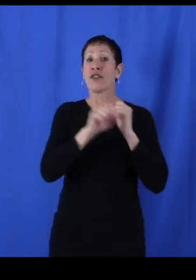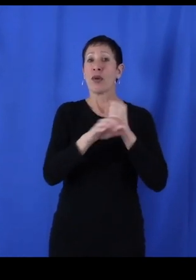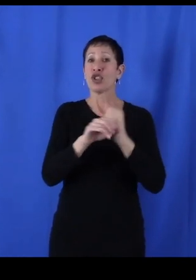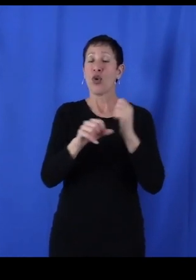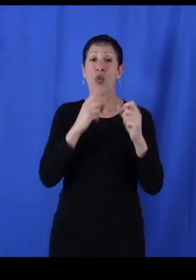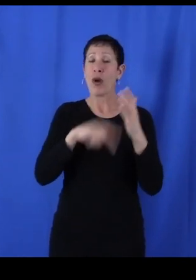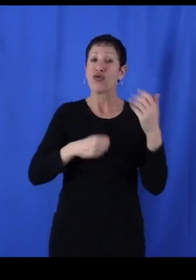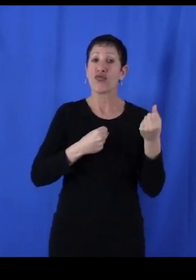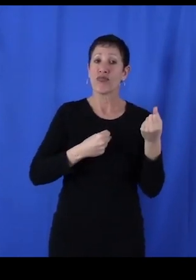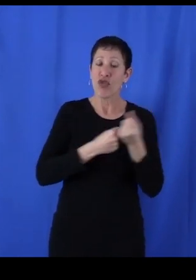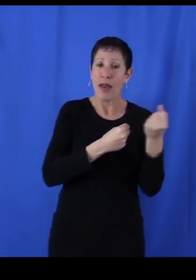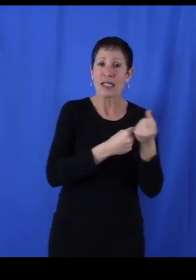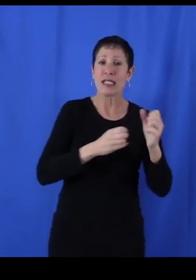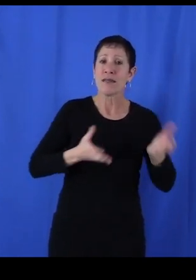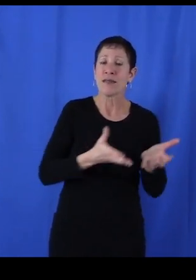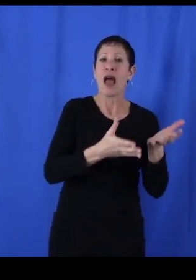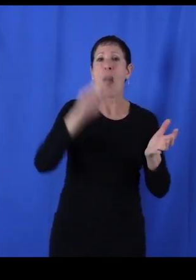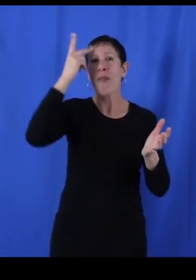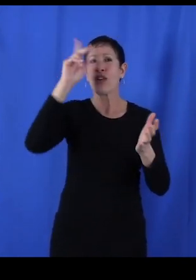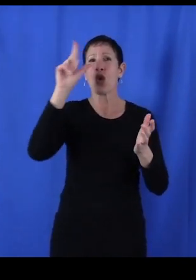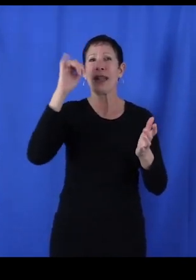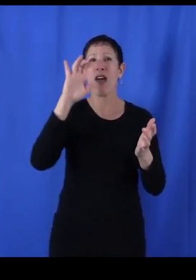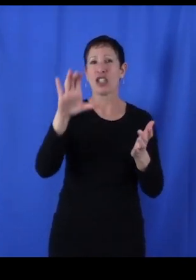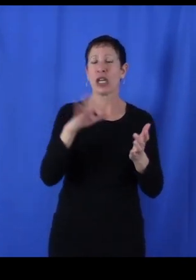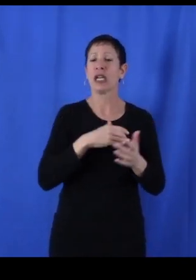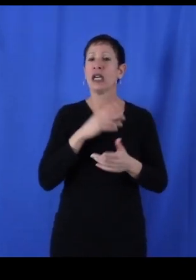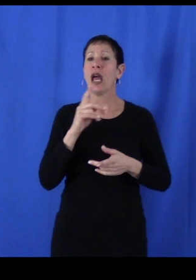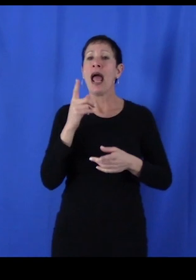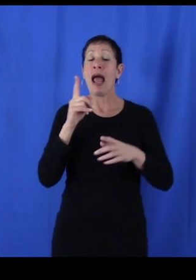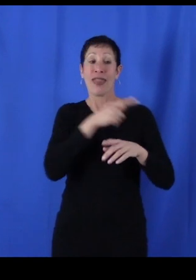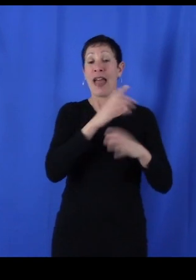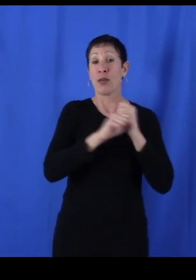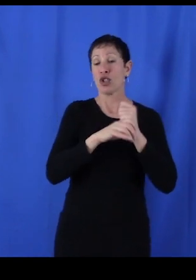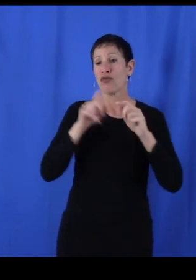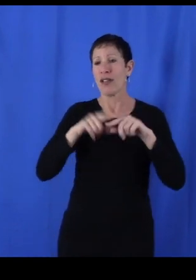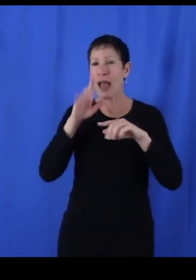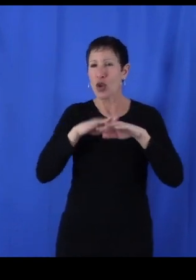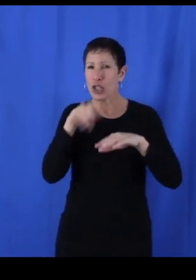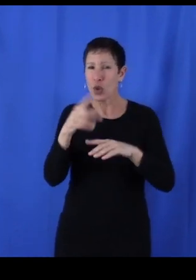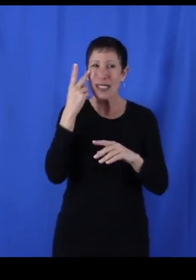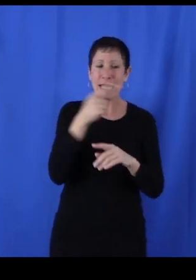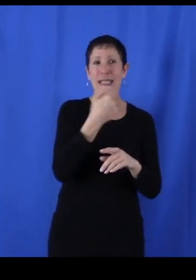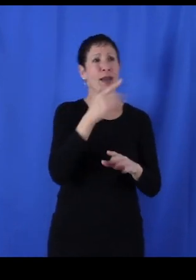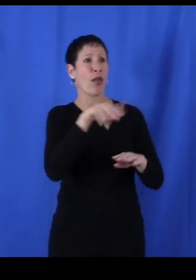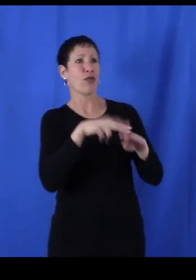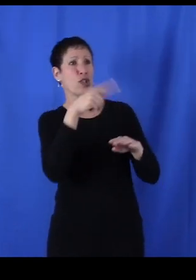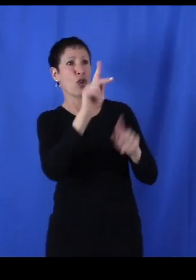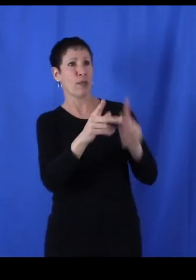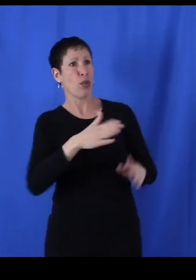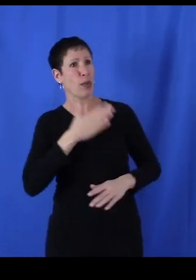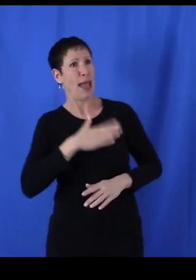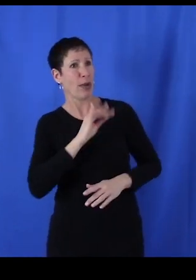logic drives these commercials. It relies on you seeing this and saying, of course, these people would be happy to